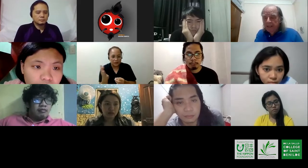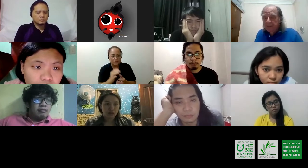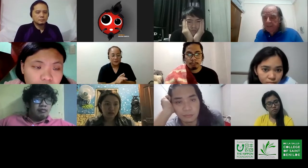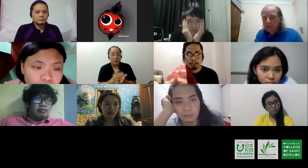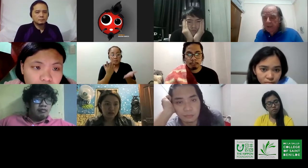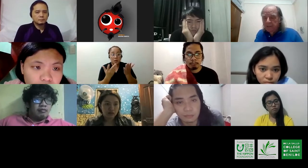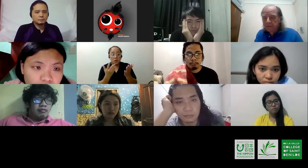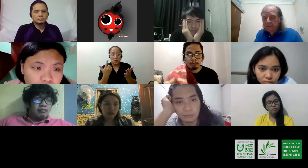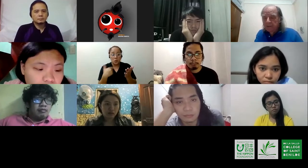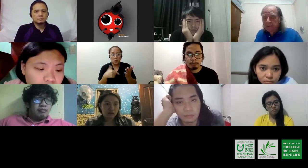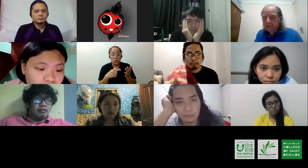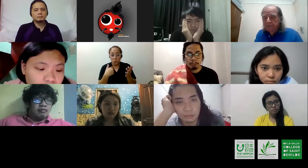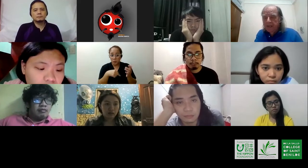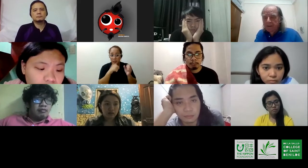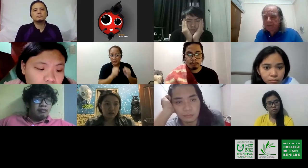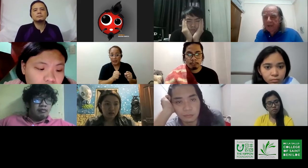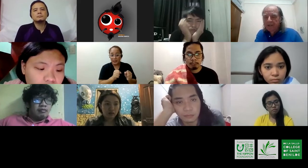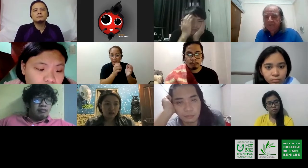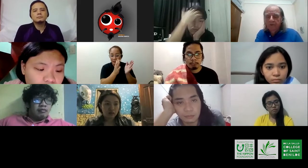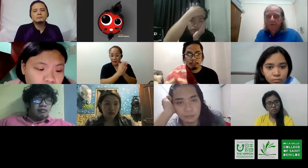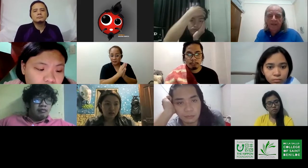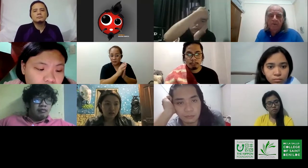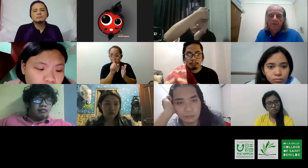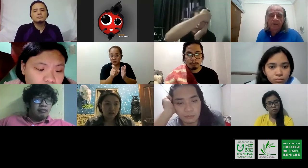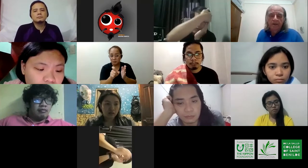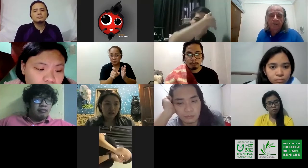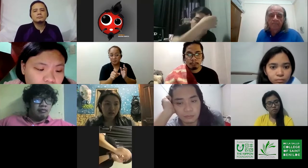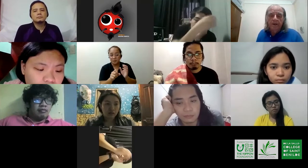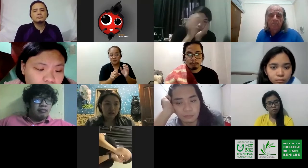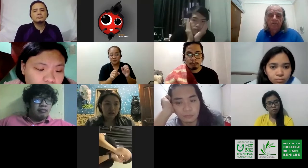ask the question, and you should be able to answer it without looking at the PowerPoint.